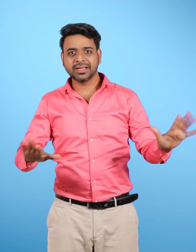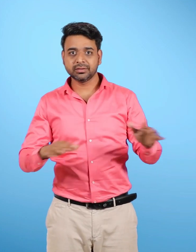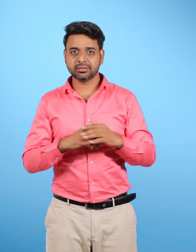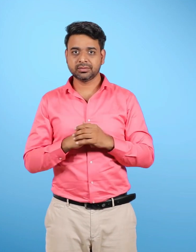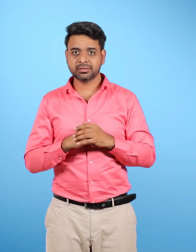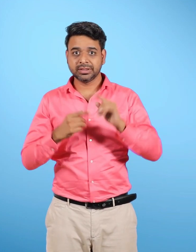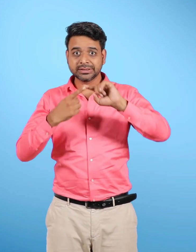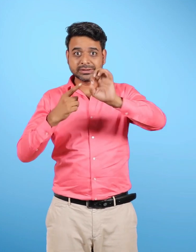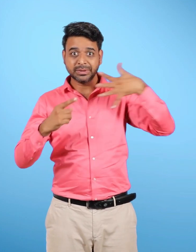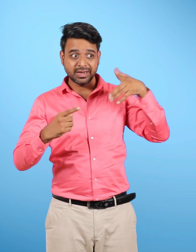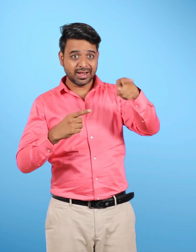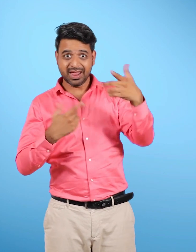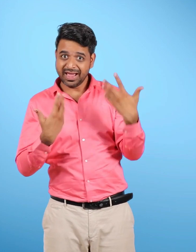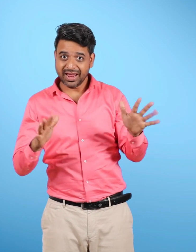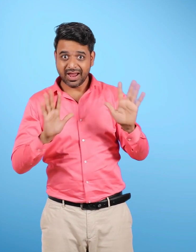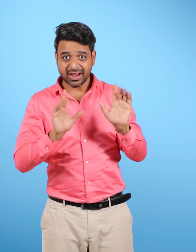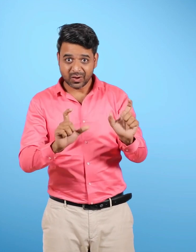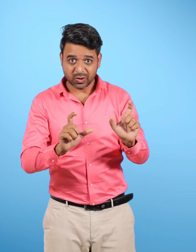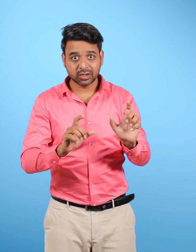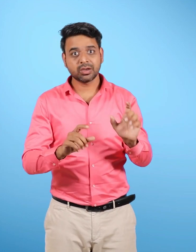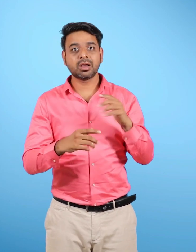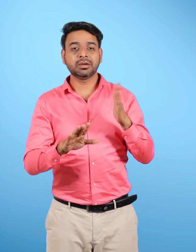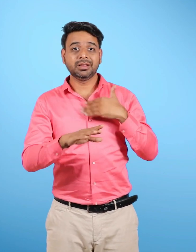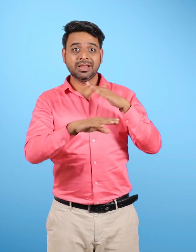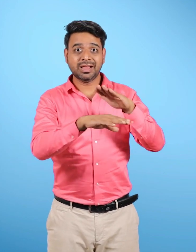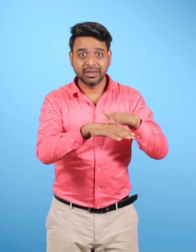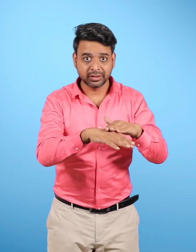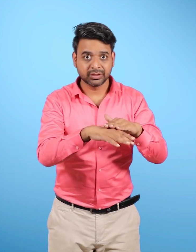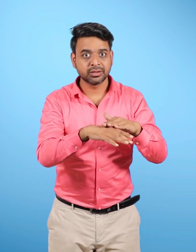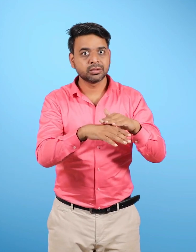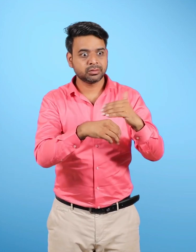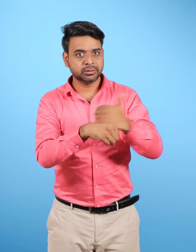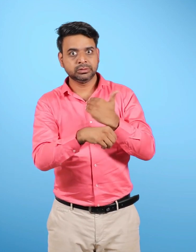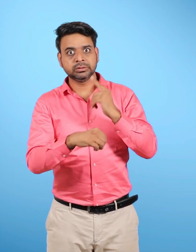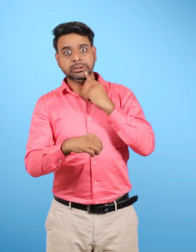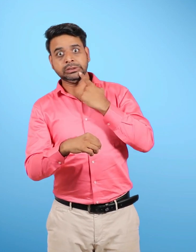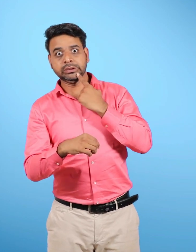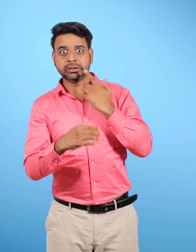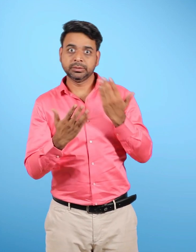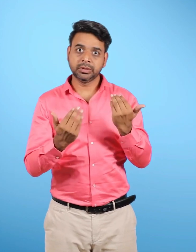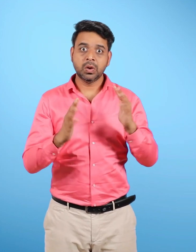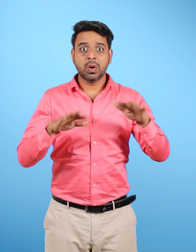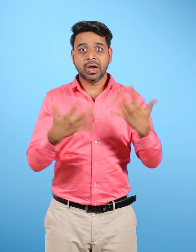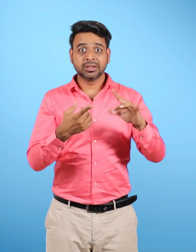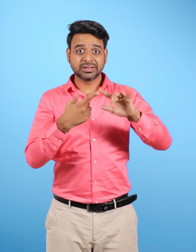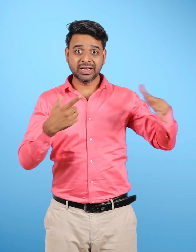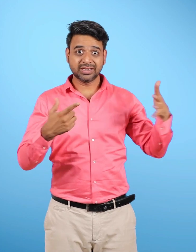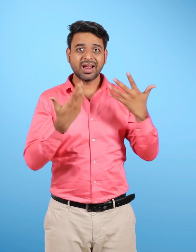Carelessness in handling electricity and electric devices can cause severe injuries and sometimes even